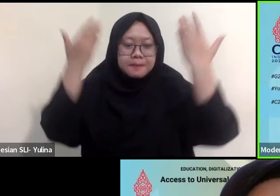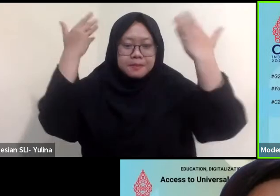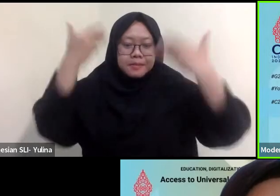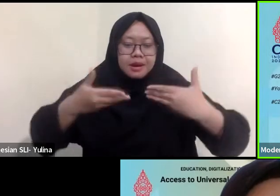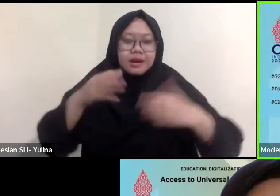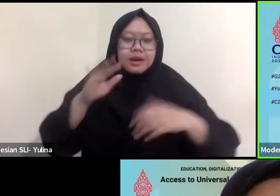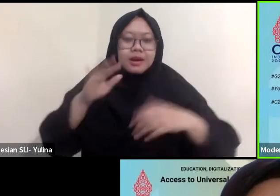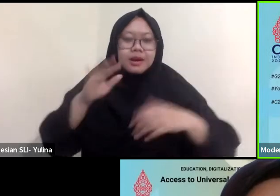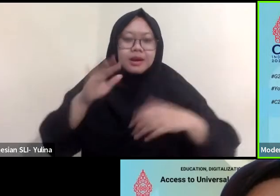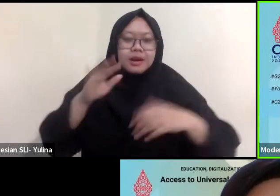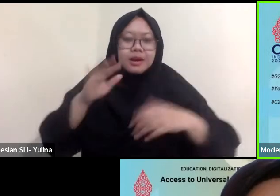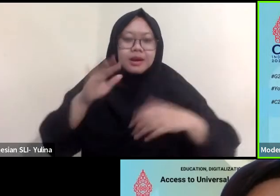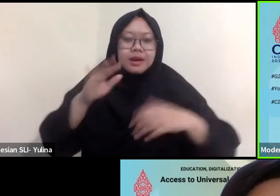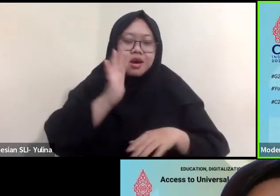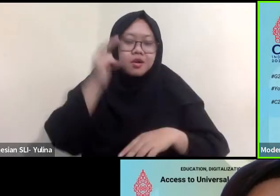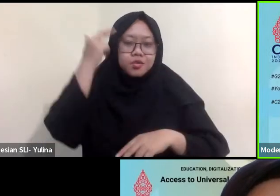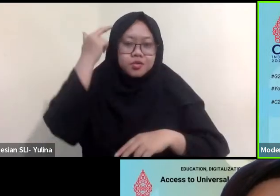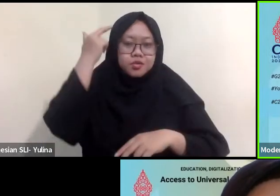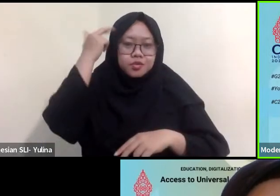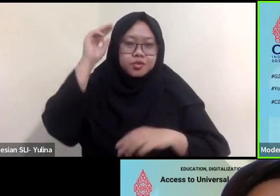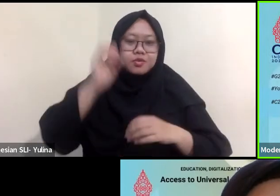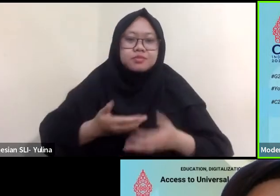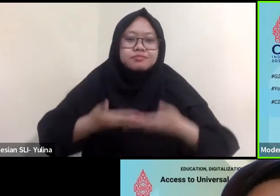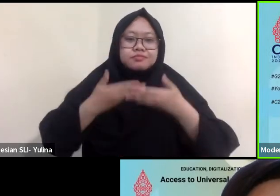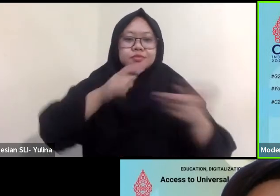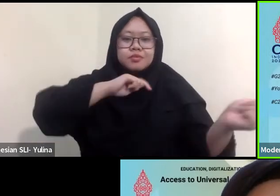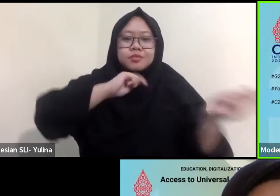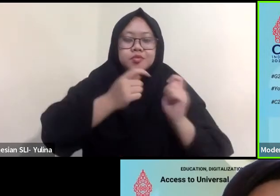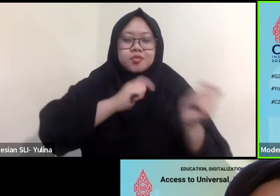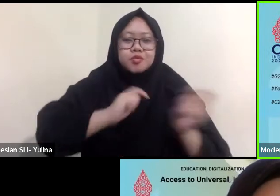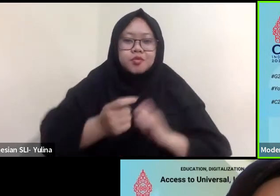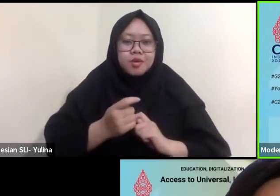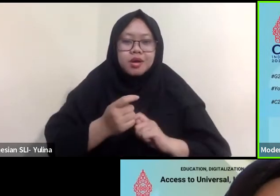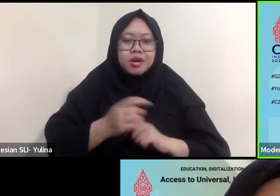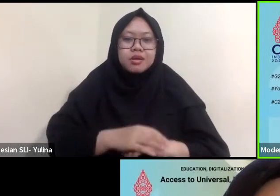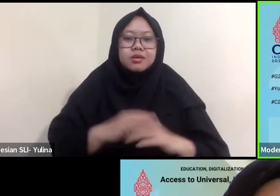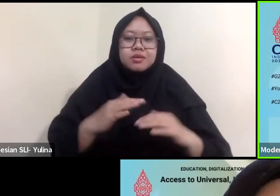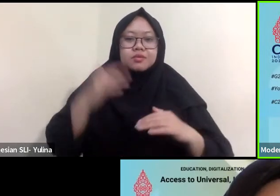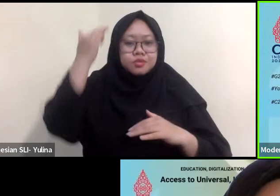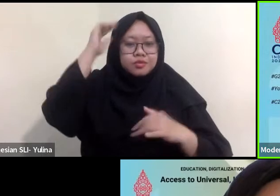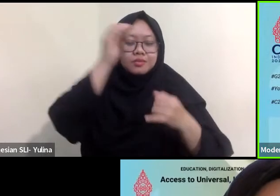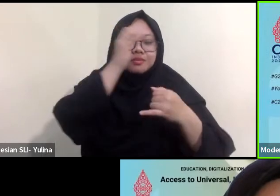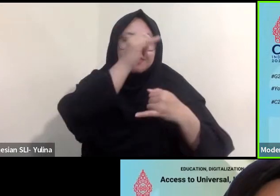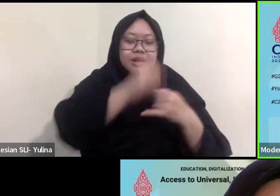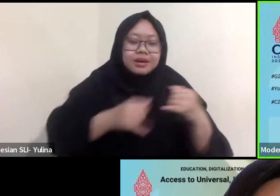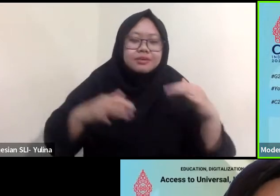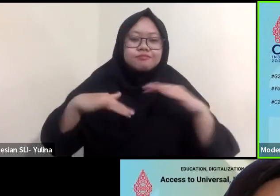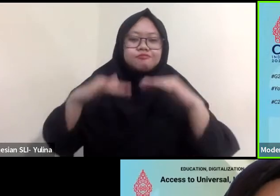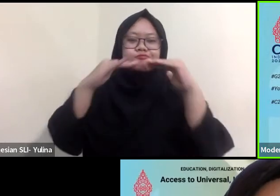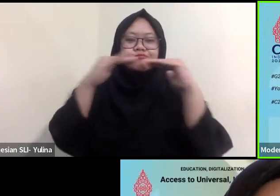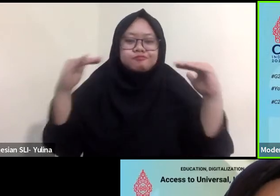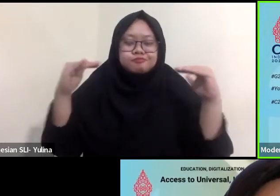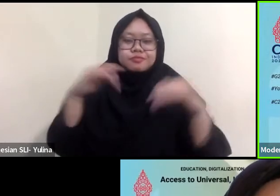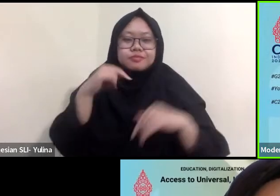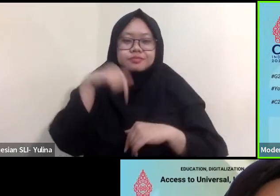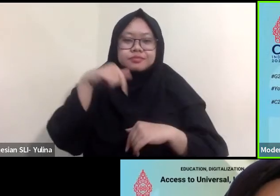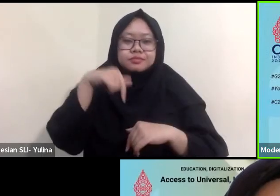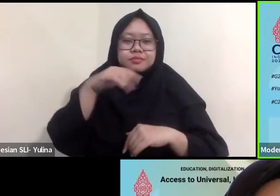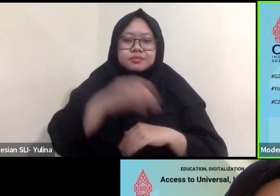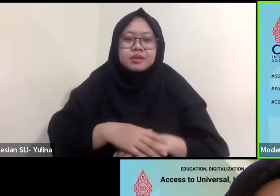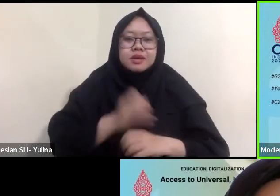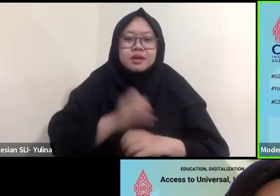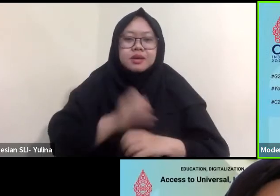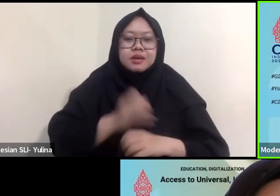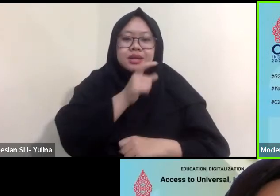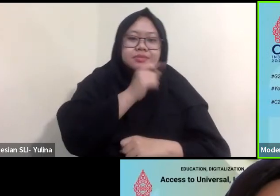and end the inequalities? And you can also maybe share your message about the what you expect the G20 leaders prior to